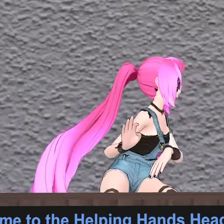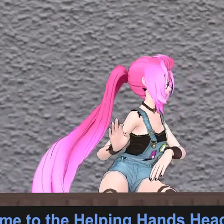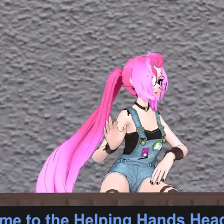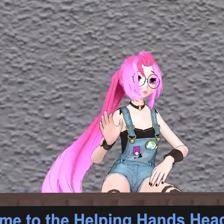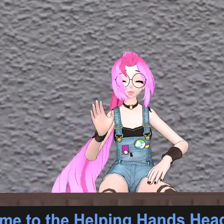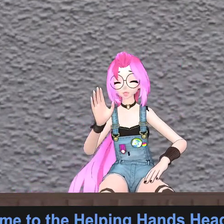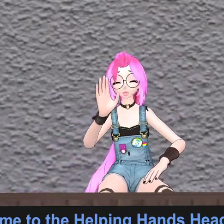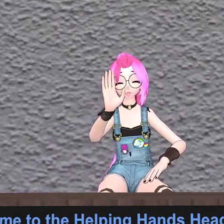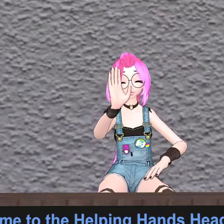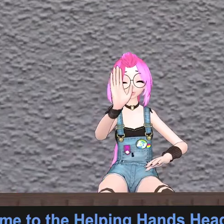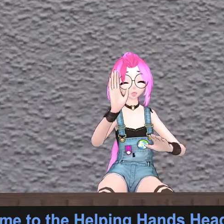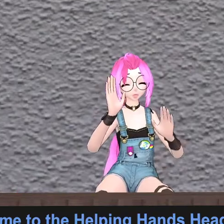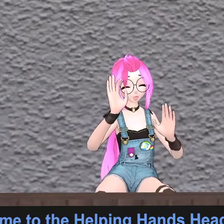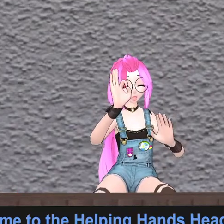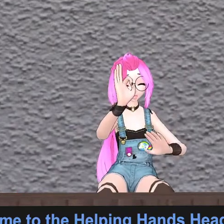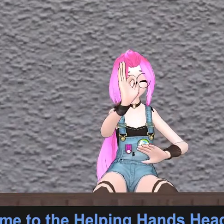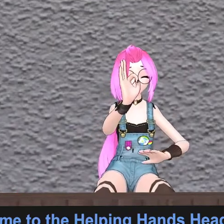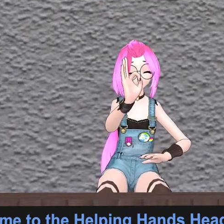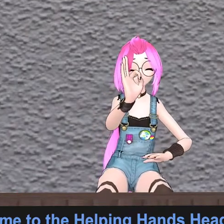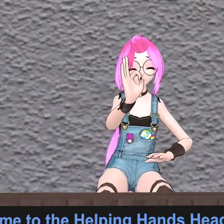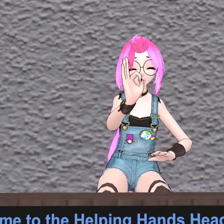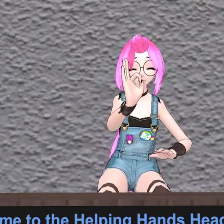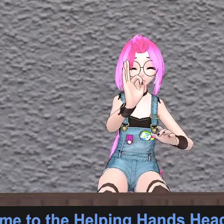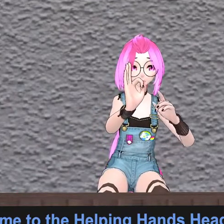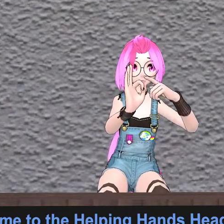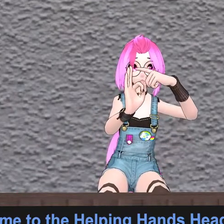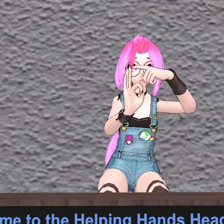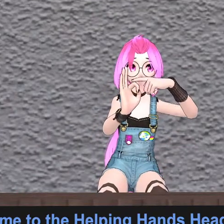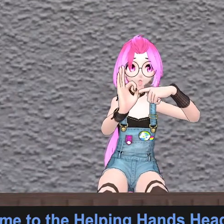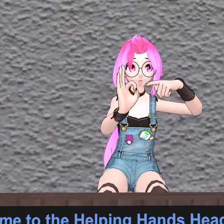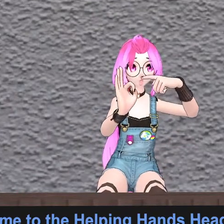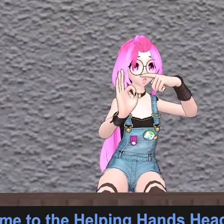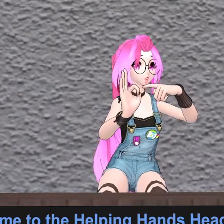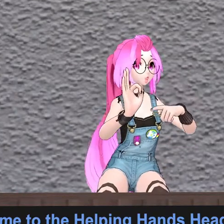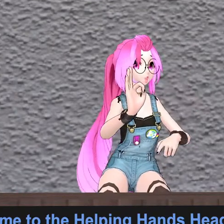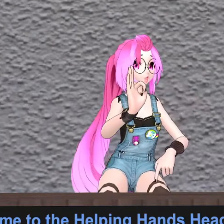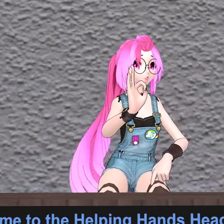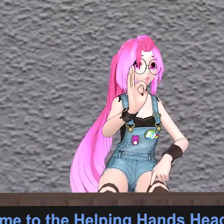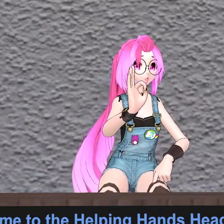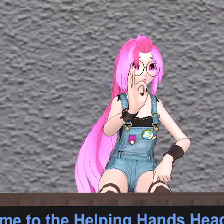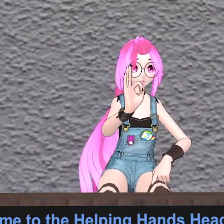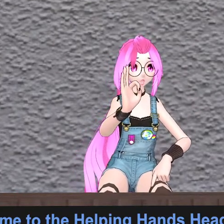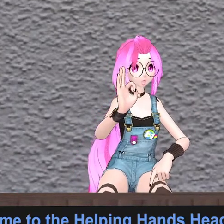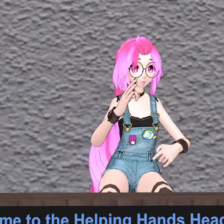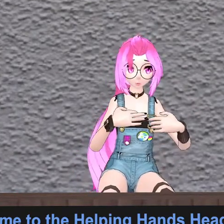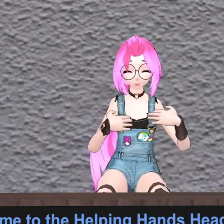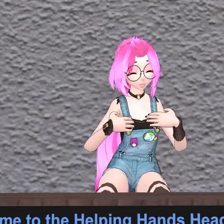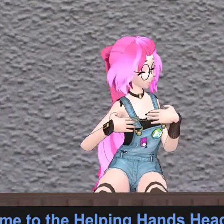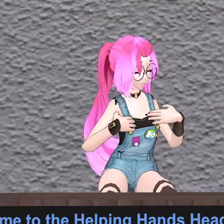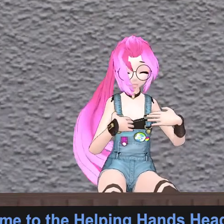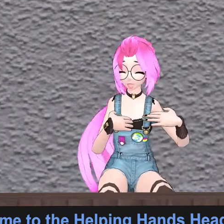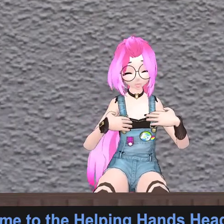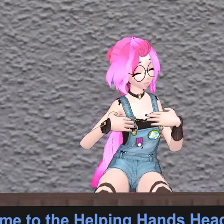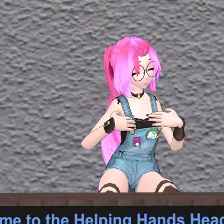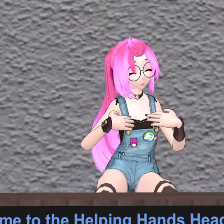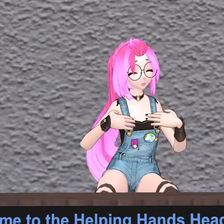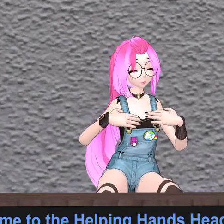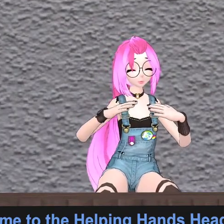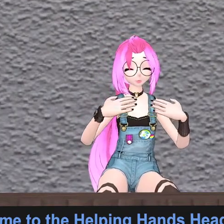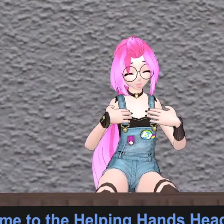Okay. France, if you have index or you have F gesture, you're going to do F, F for France or French. If you don't have it,